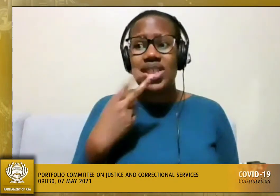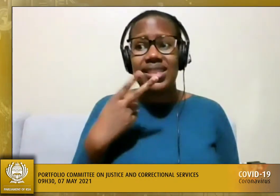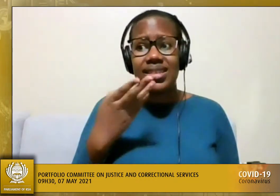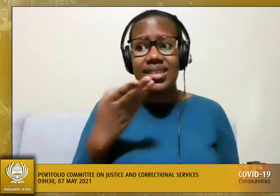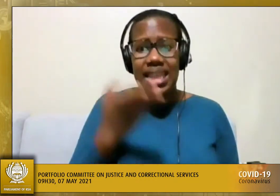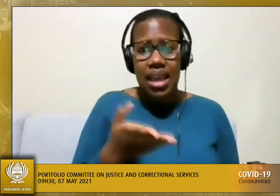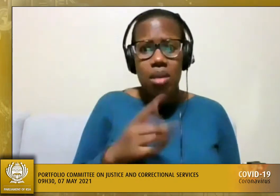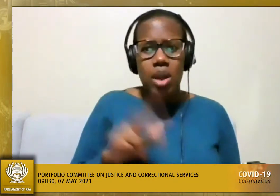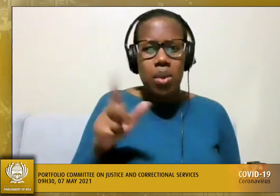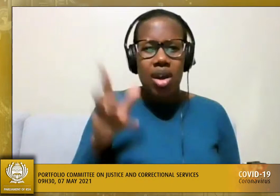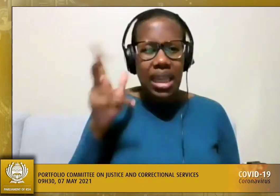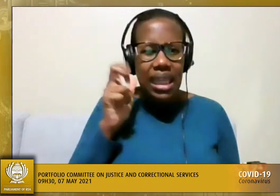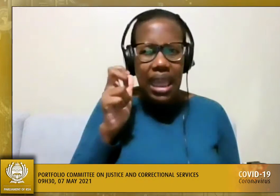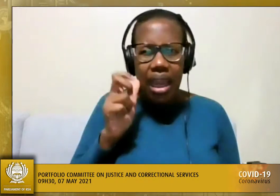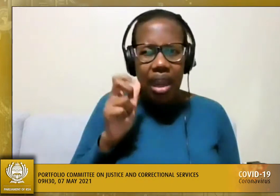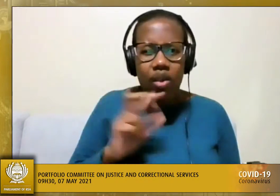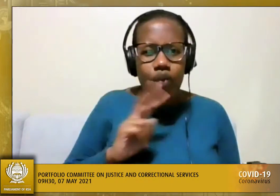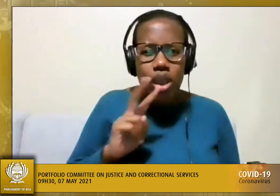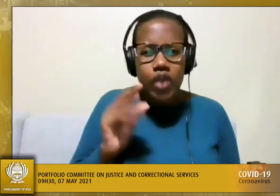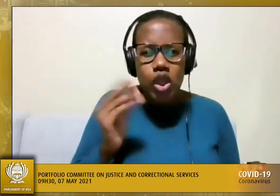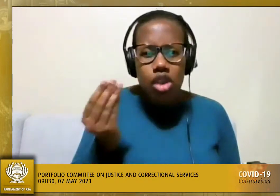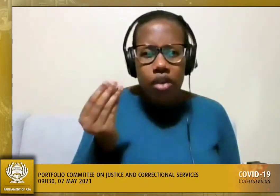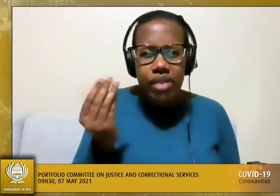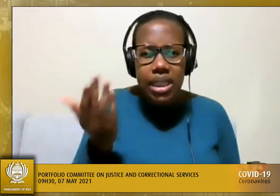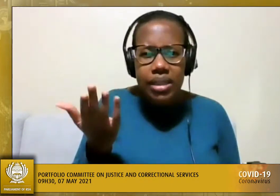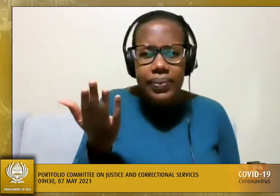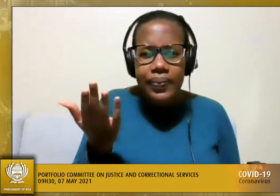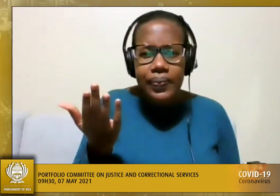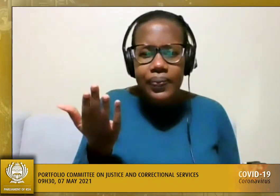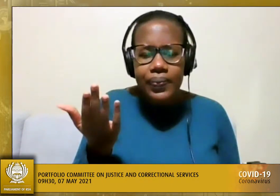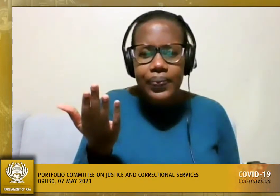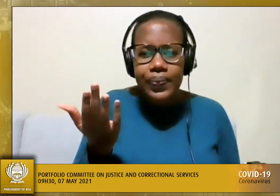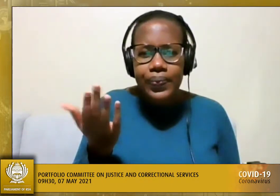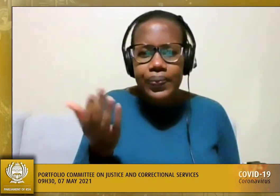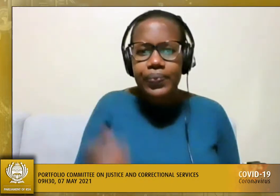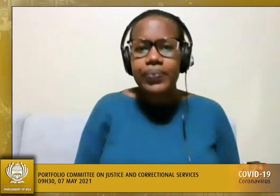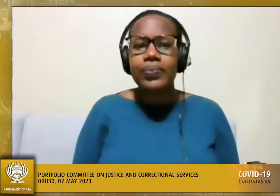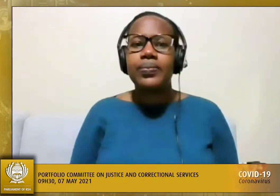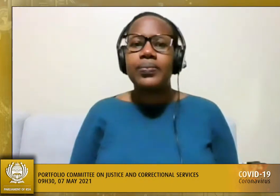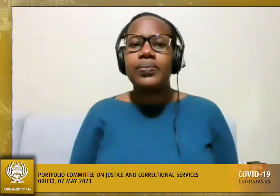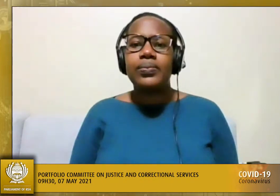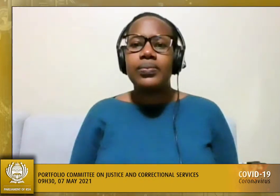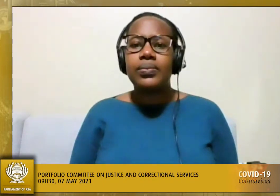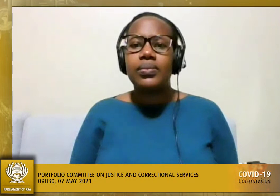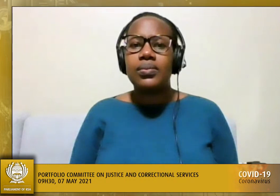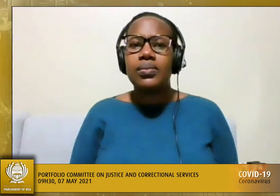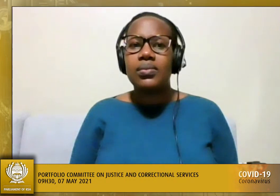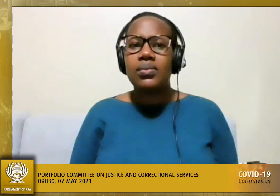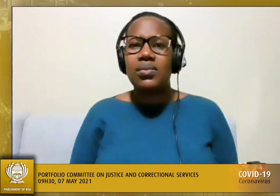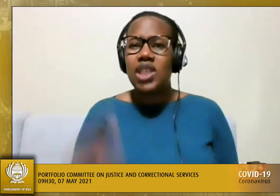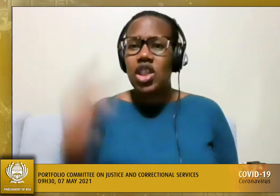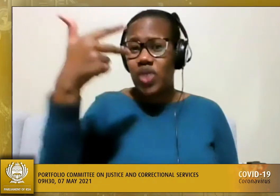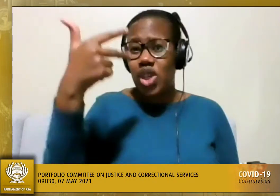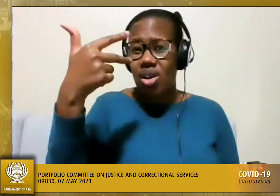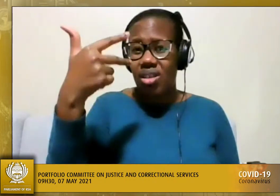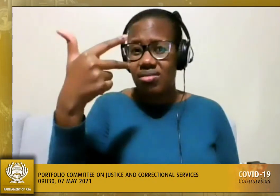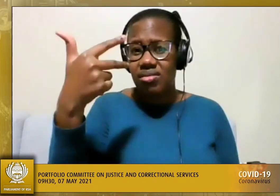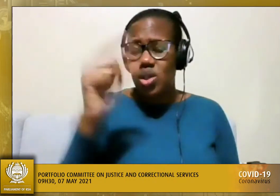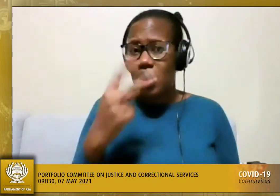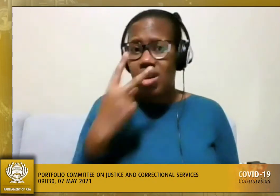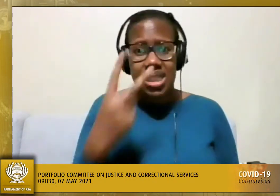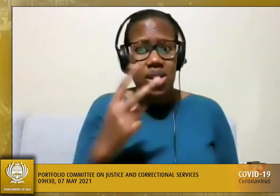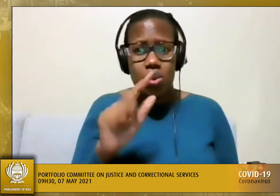very vaguely very faint okay I mean can you put your video on maybe we can't see